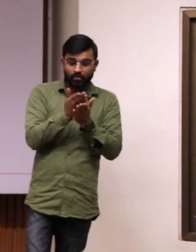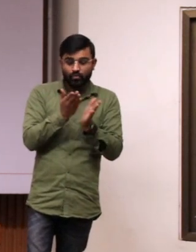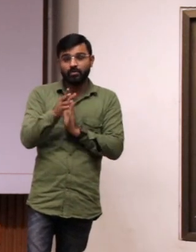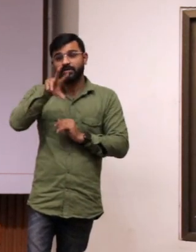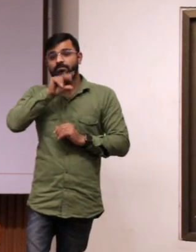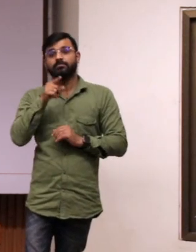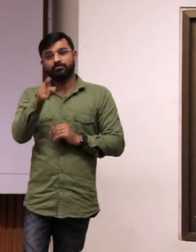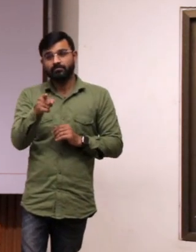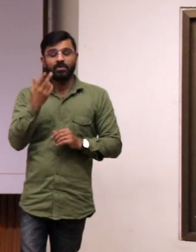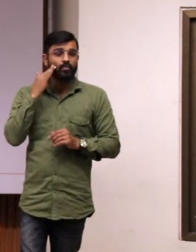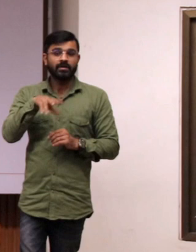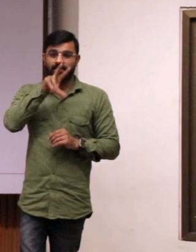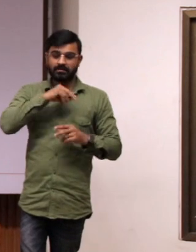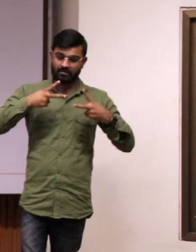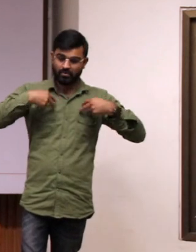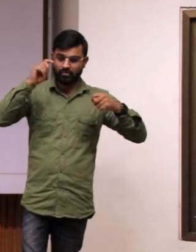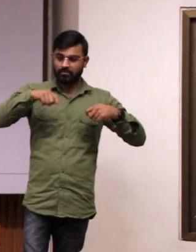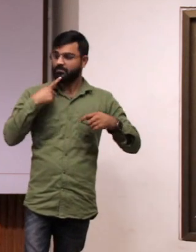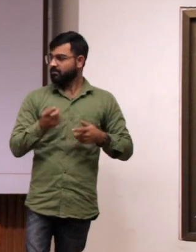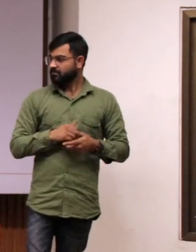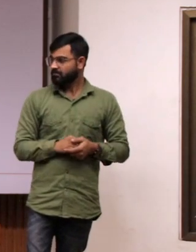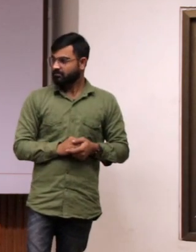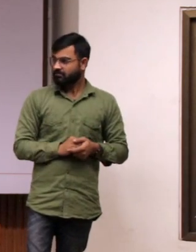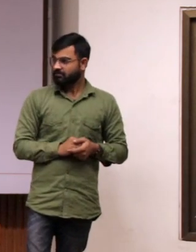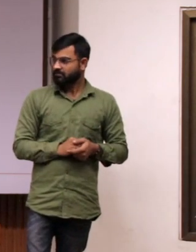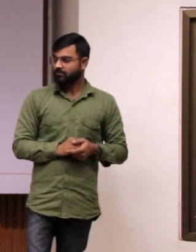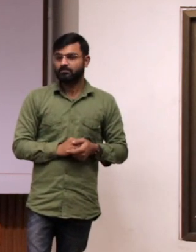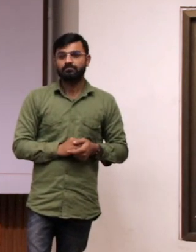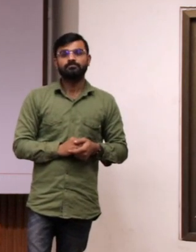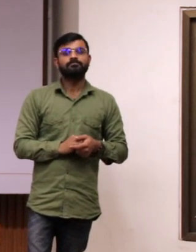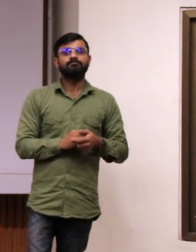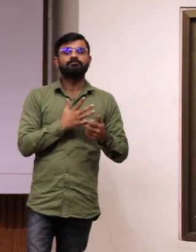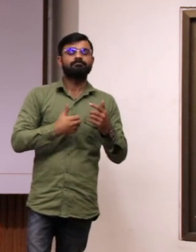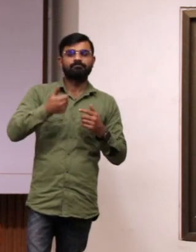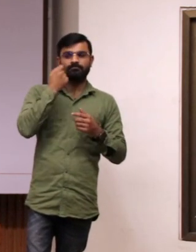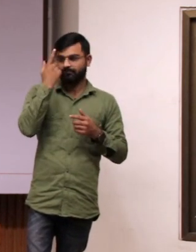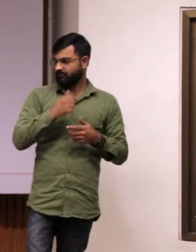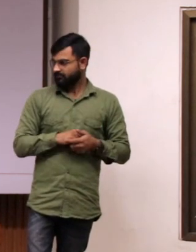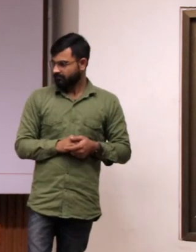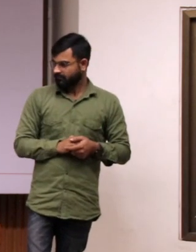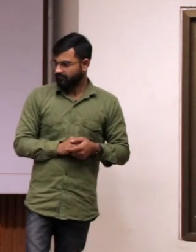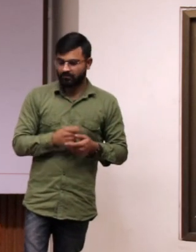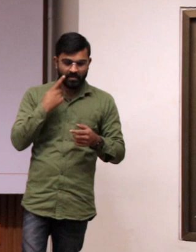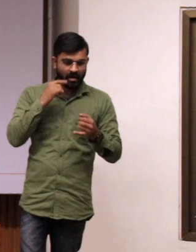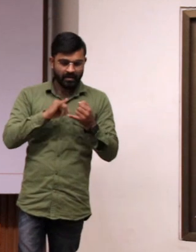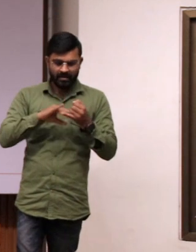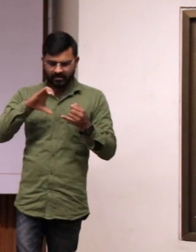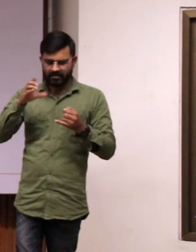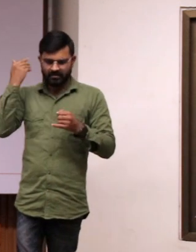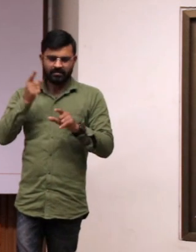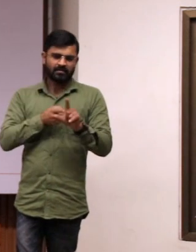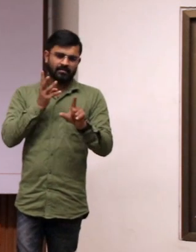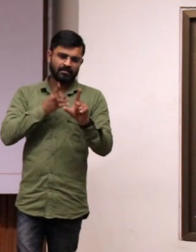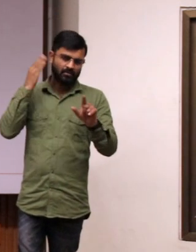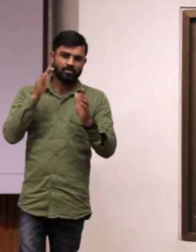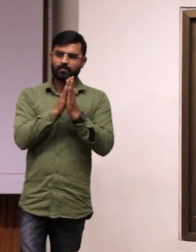speak. And when you speak in the court, honorable understands. Actually, sir, it was an IAC only, like 3-4 years ago,